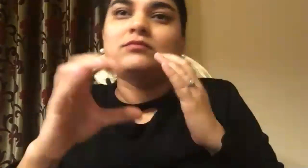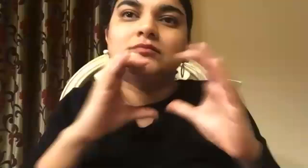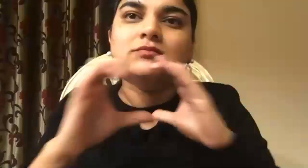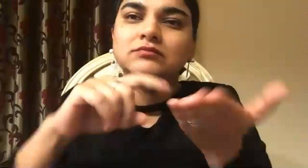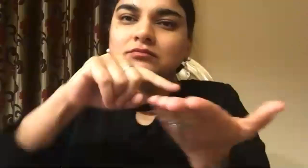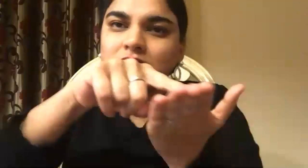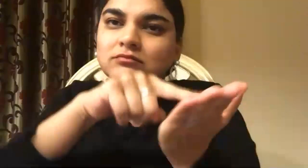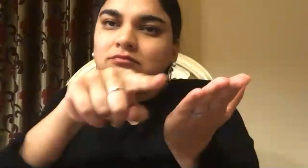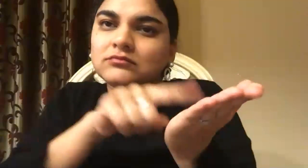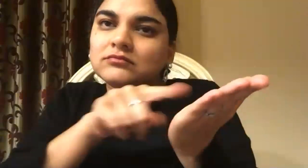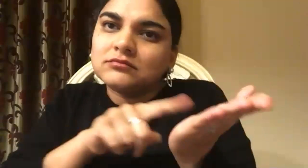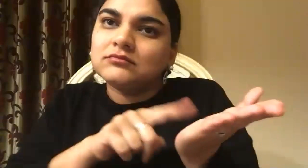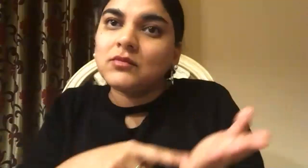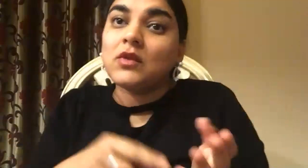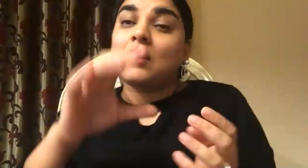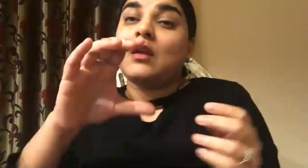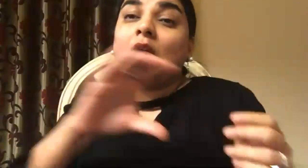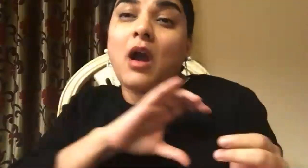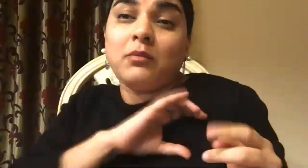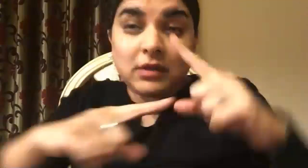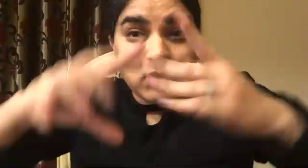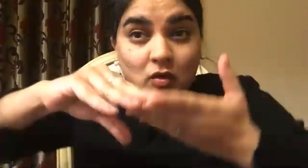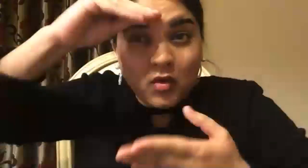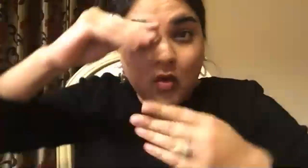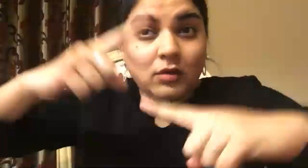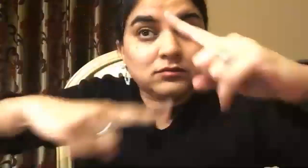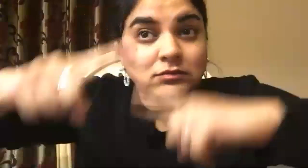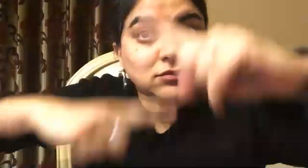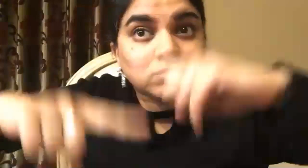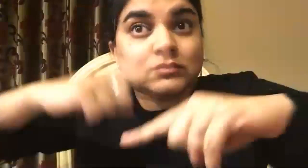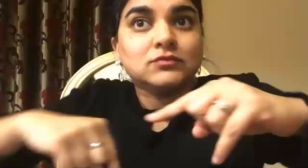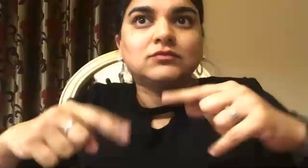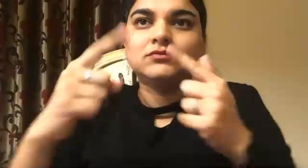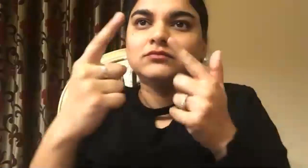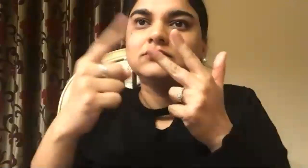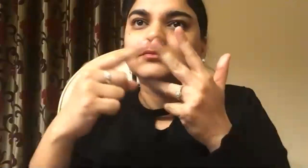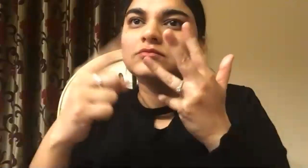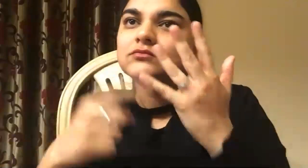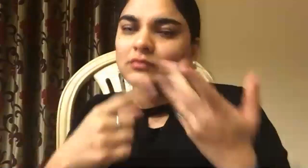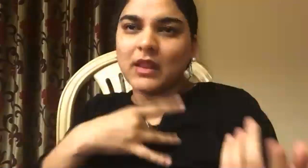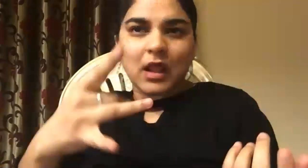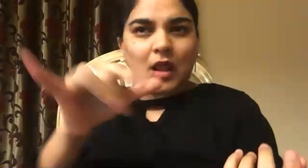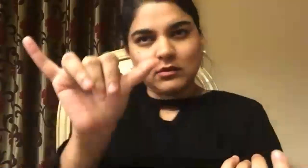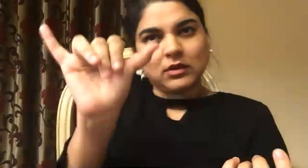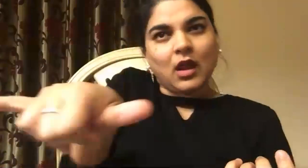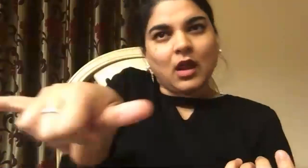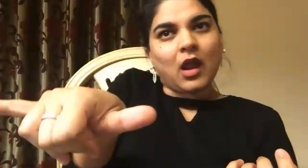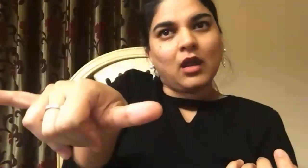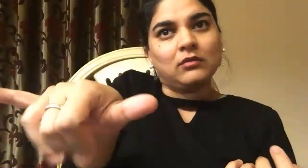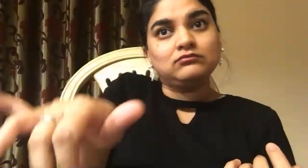When deaf people go, especially even with police officers, when a deaf person gets pulled over, how to communicate with a deaf person during a traffic stop. They